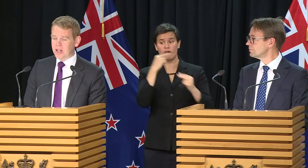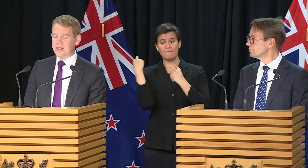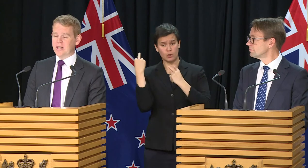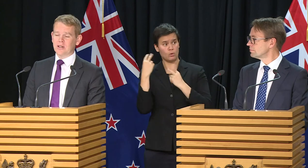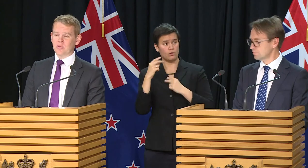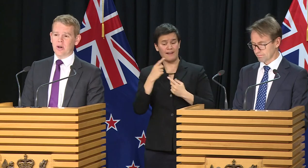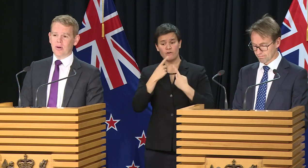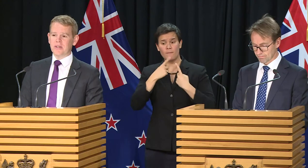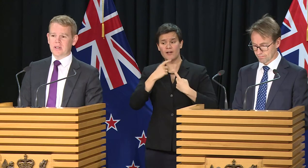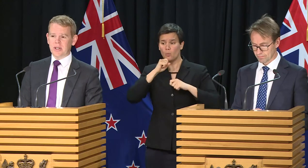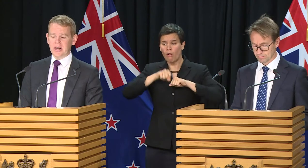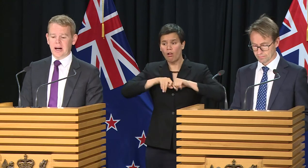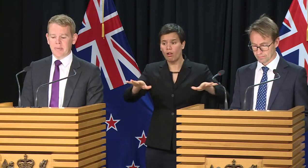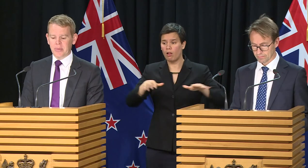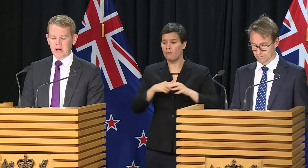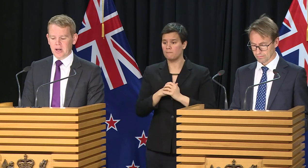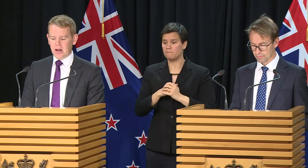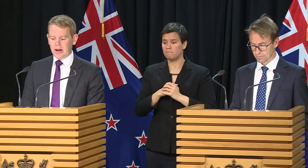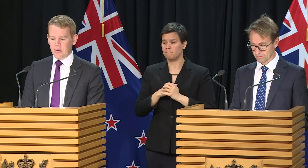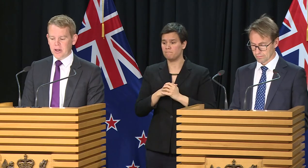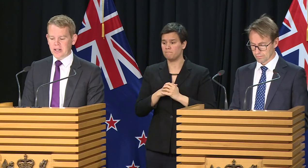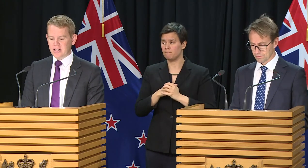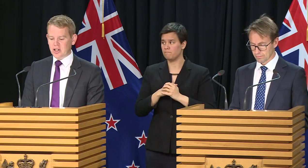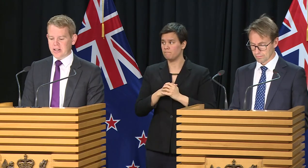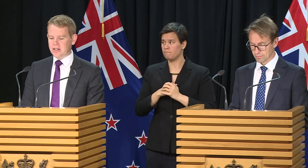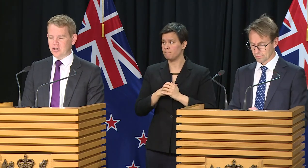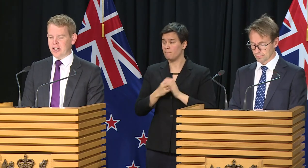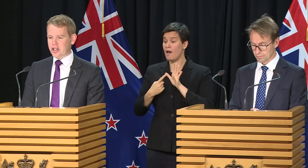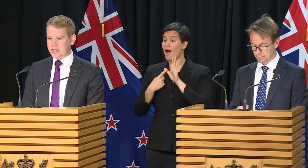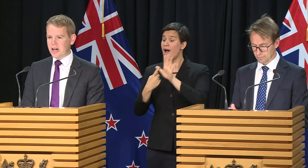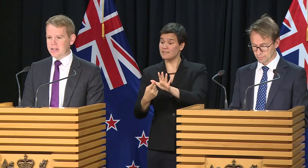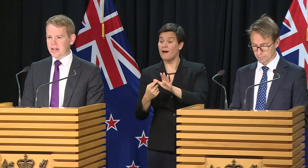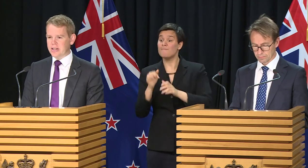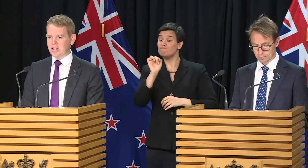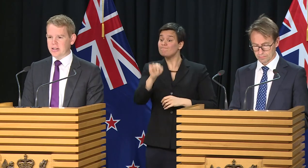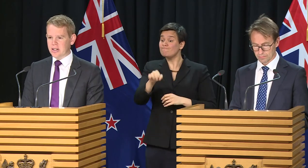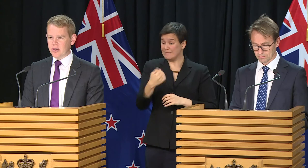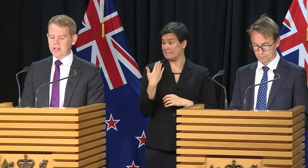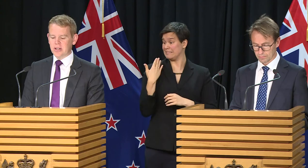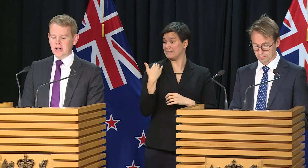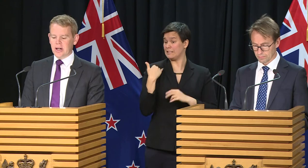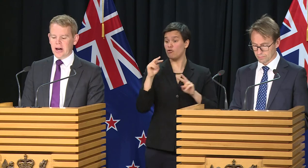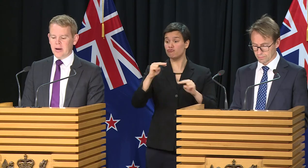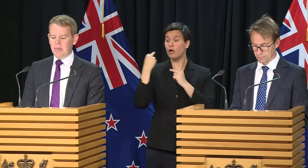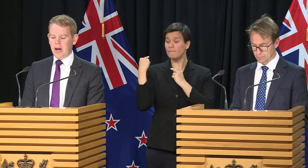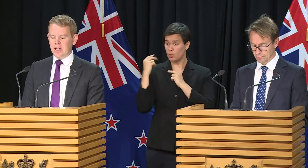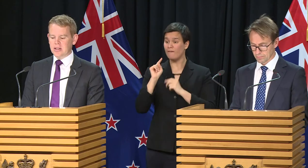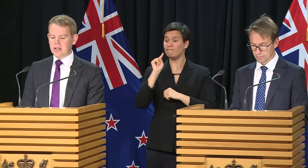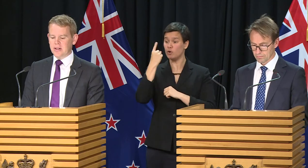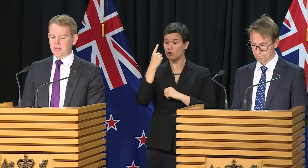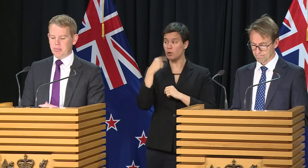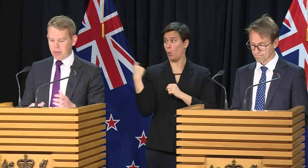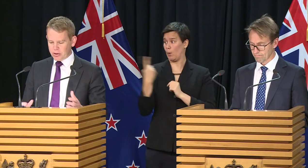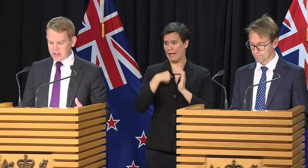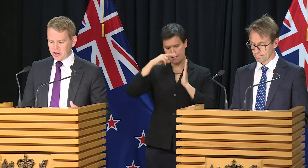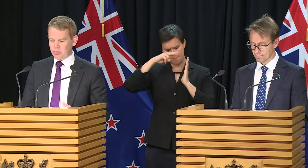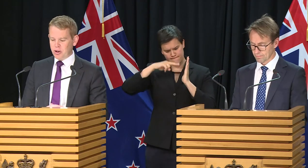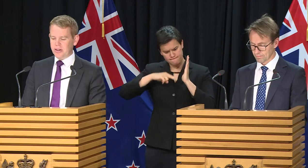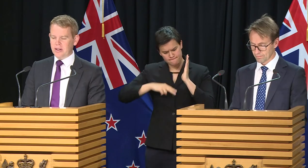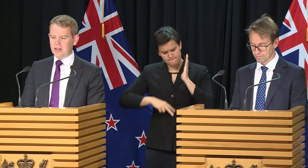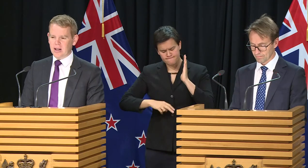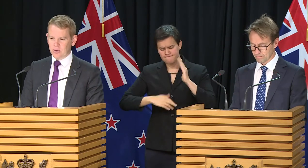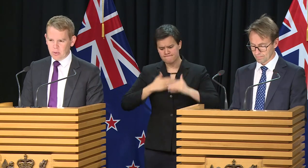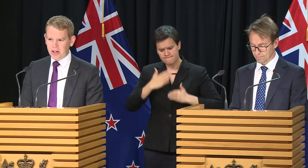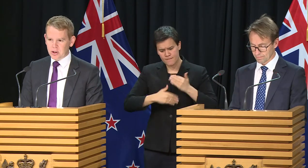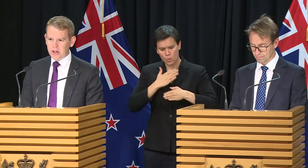We will release that as well. Obviously, we needed a chance to digest that and to consider it. And in this post-election